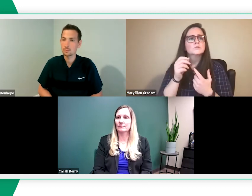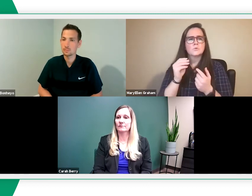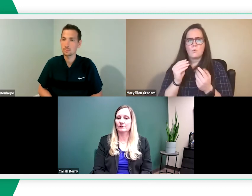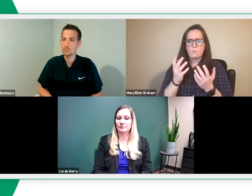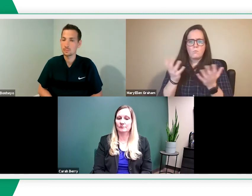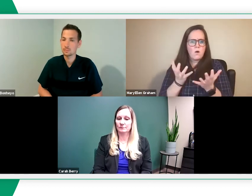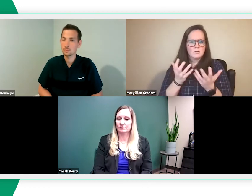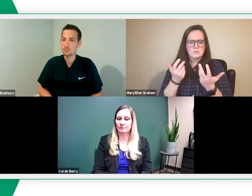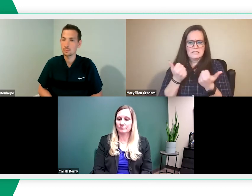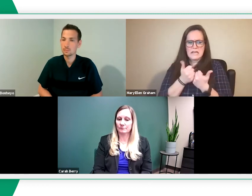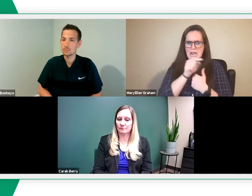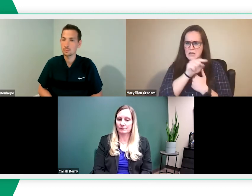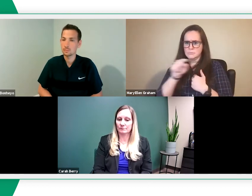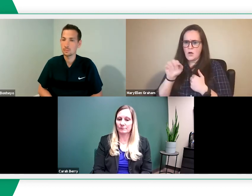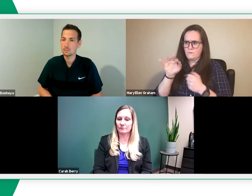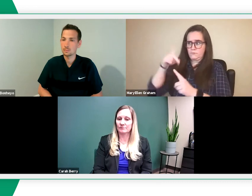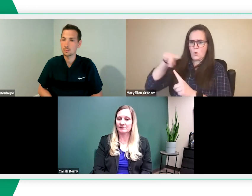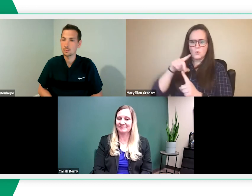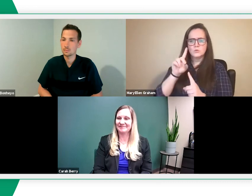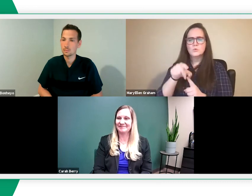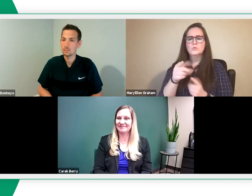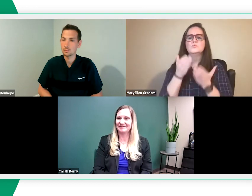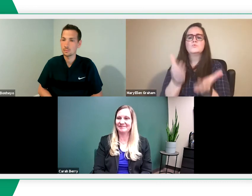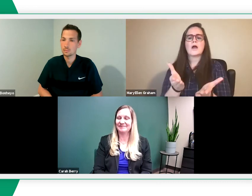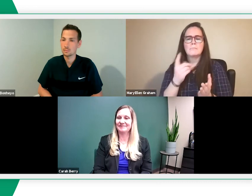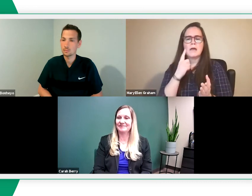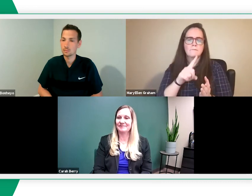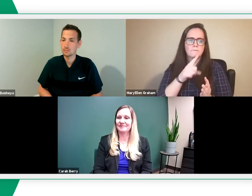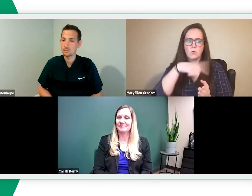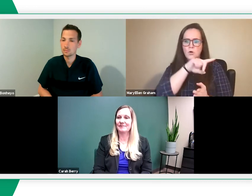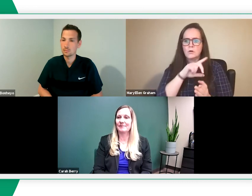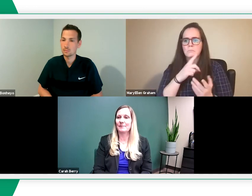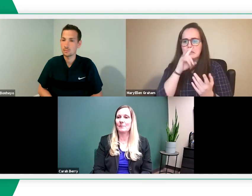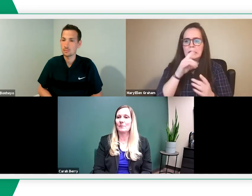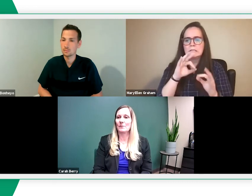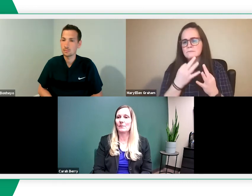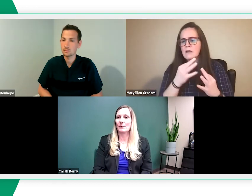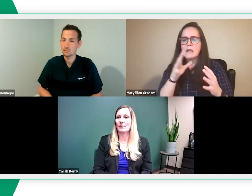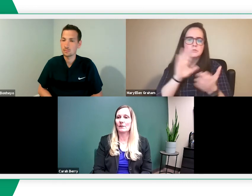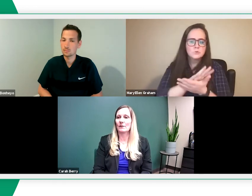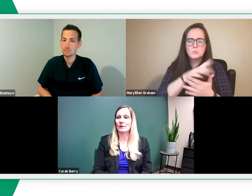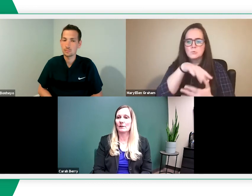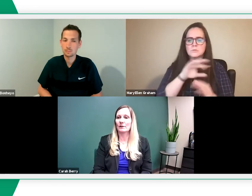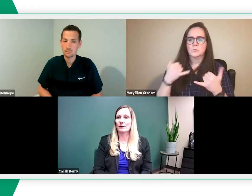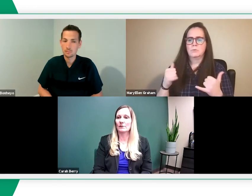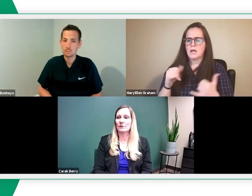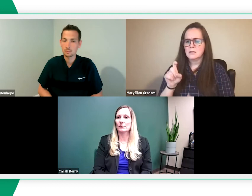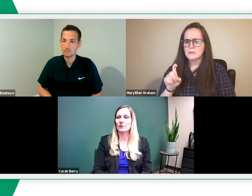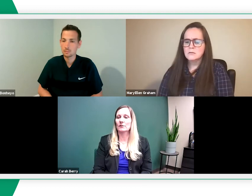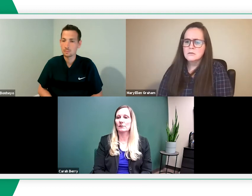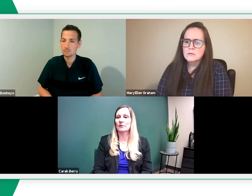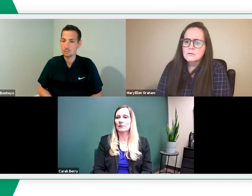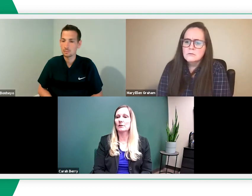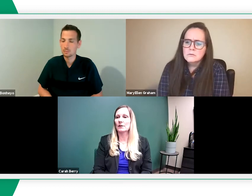that you recommend, whether it's Monopoly, Cash Flow? What do you recommend for kids,